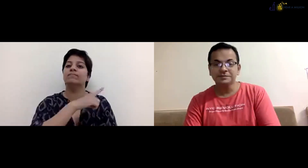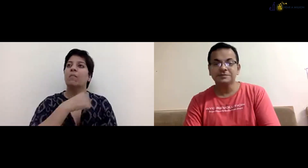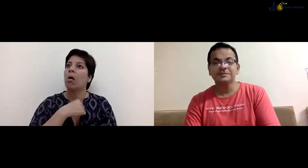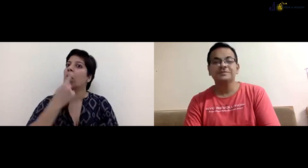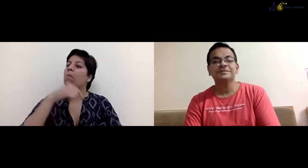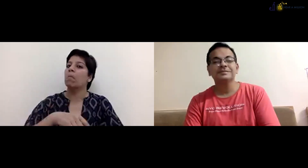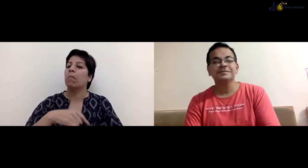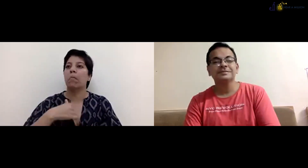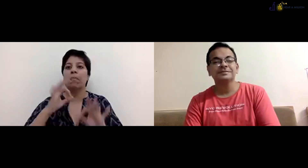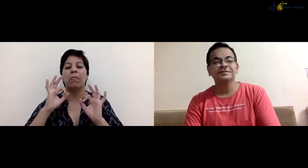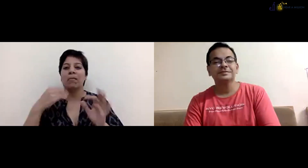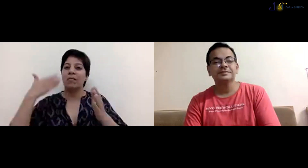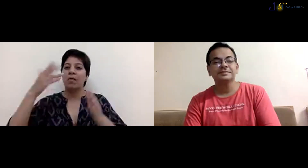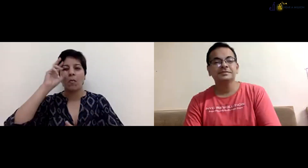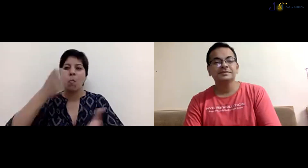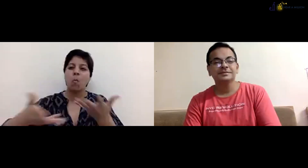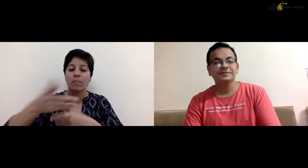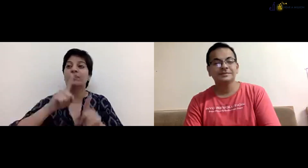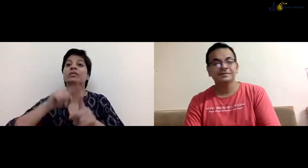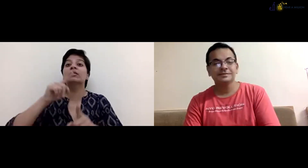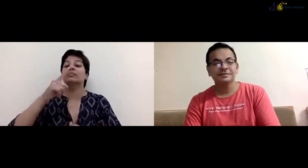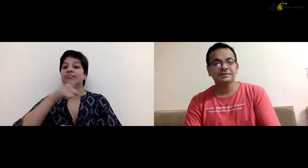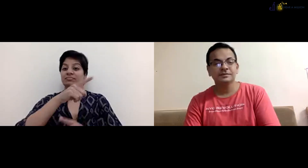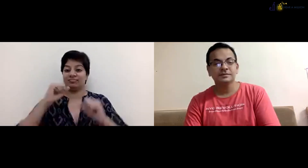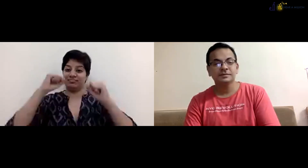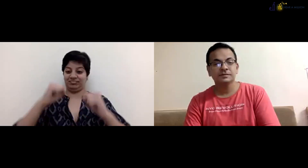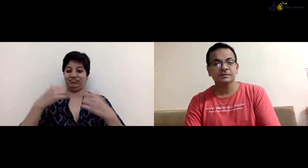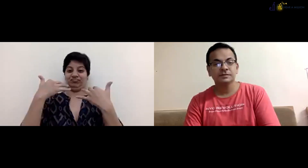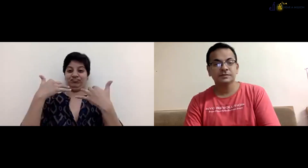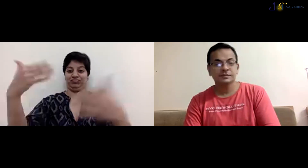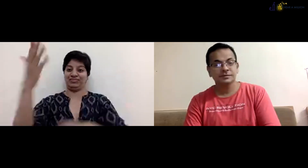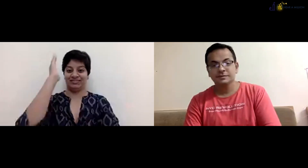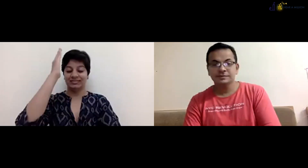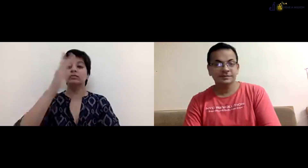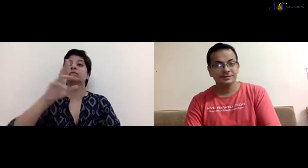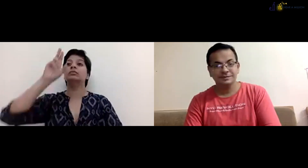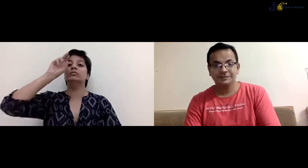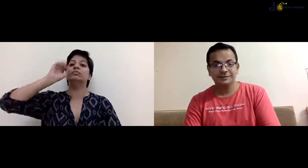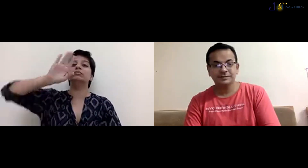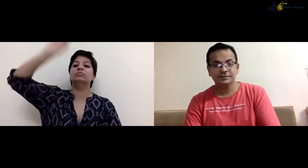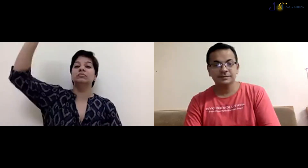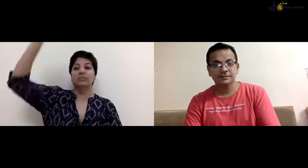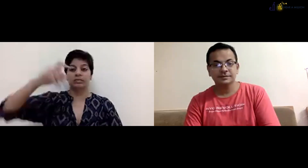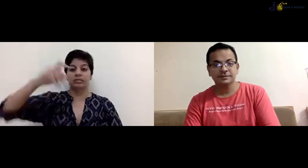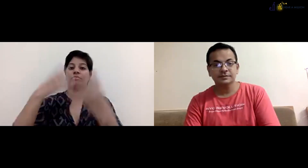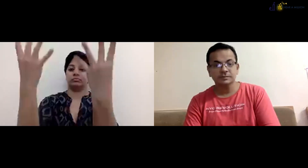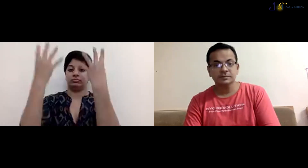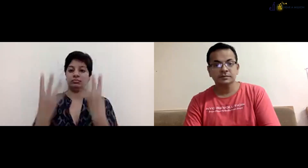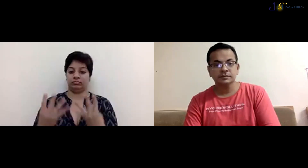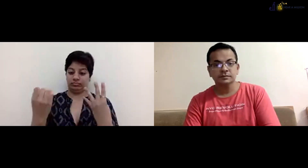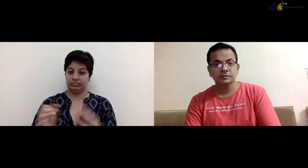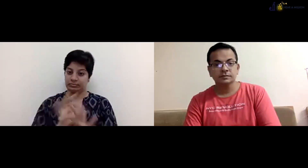deaf people, deaf with this Usher syndrome, and deaf with the other disability too. So in when we were having